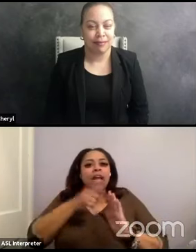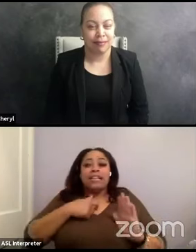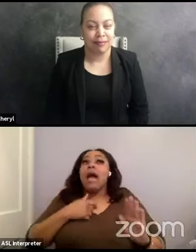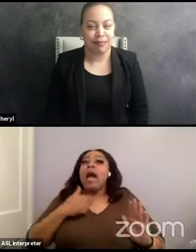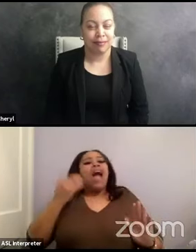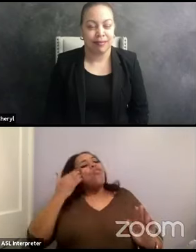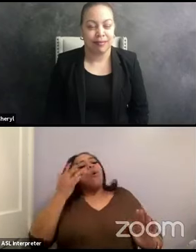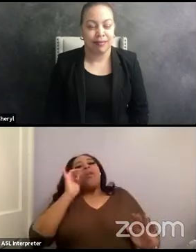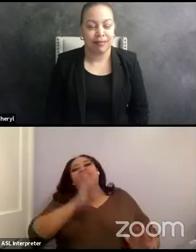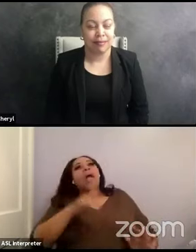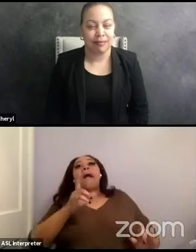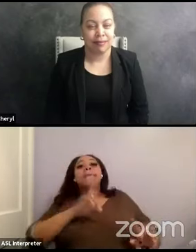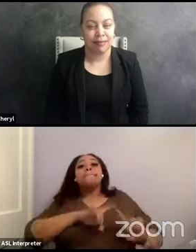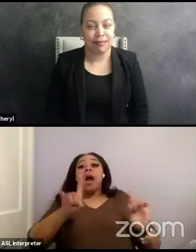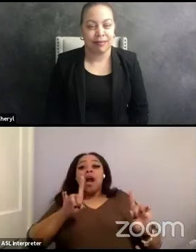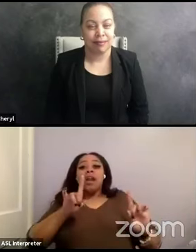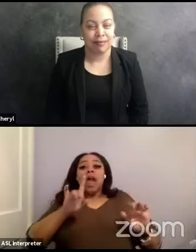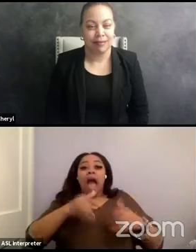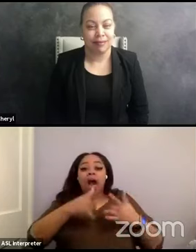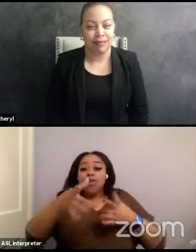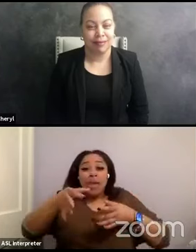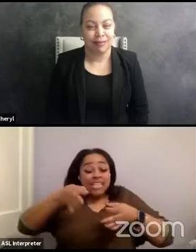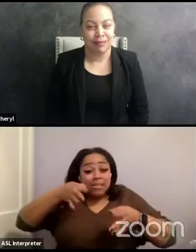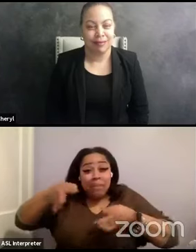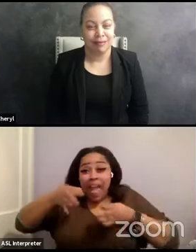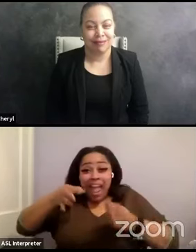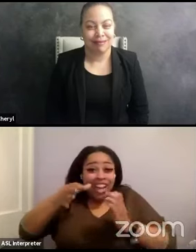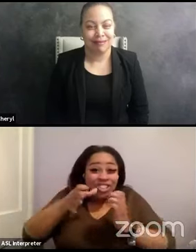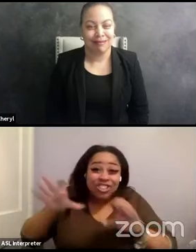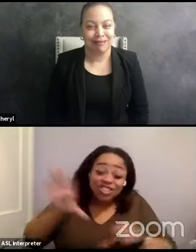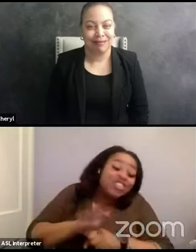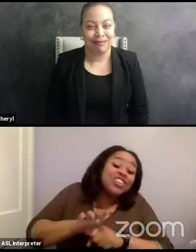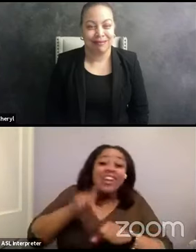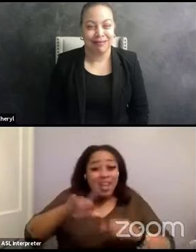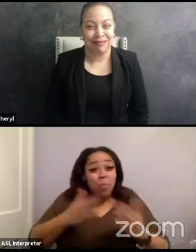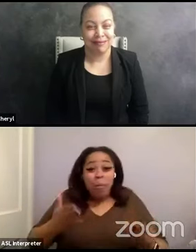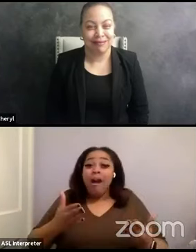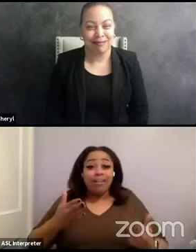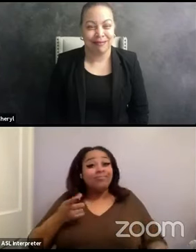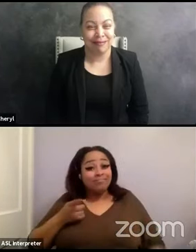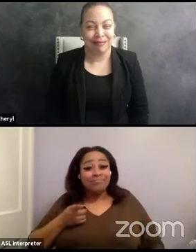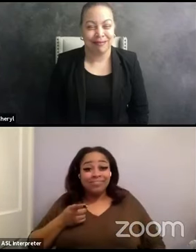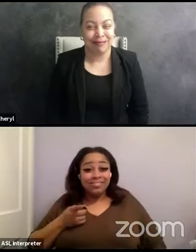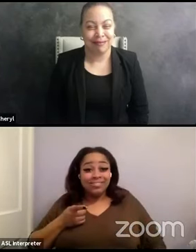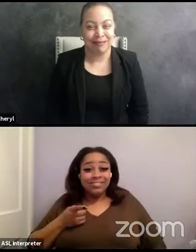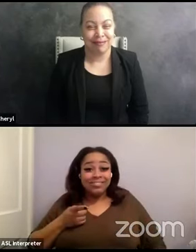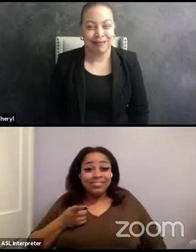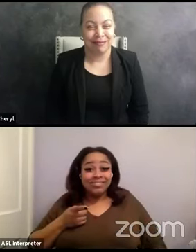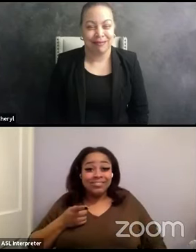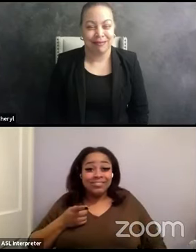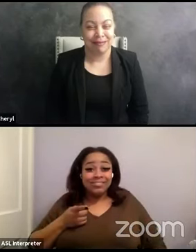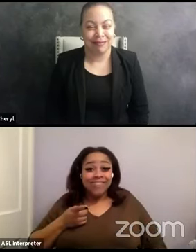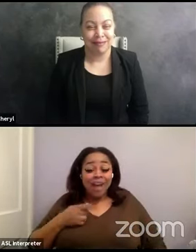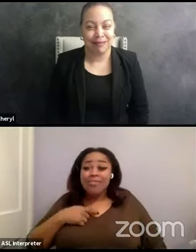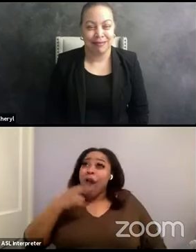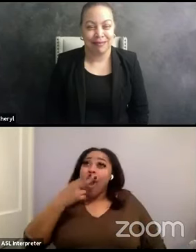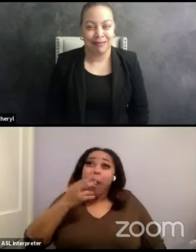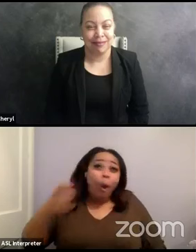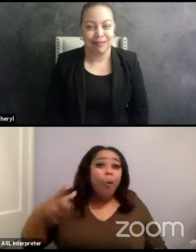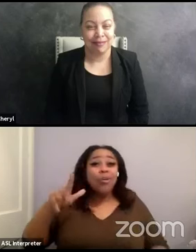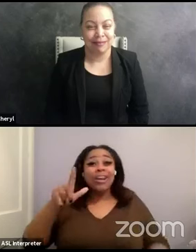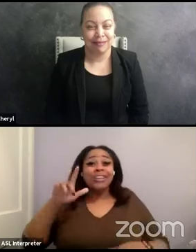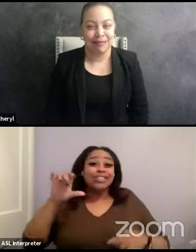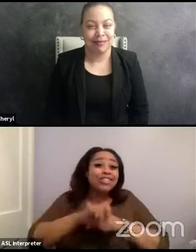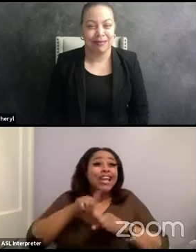about it. But the way that you explain shit in this book, I was like, holy shit, Ijeoma is really a